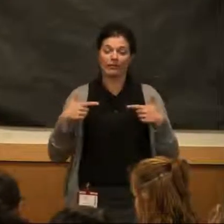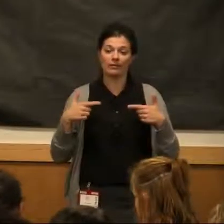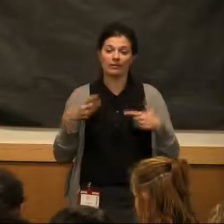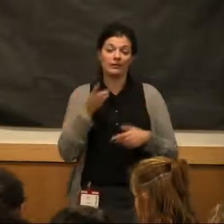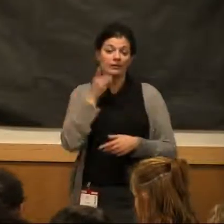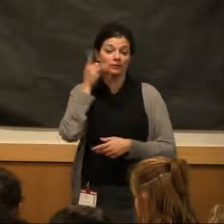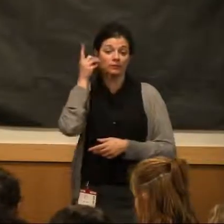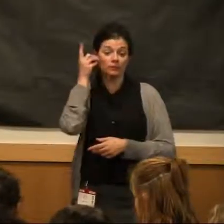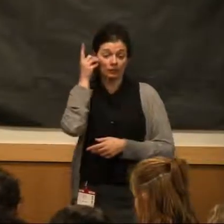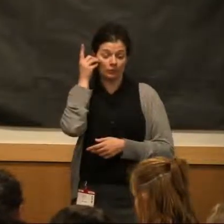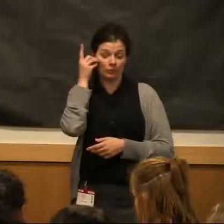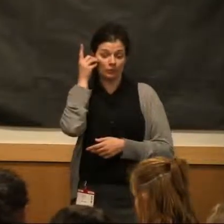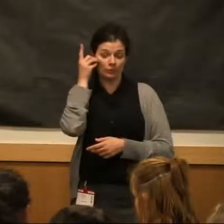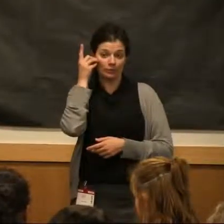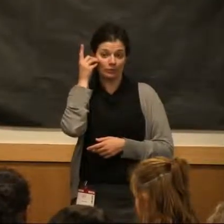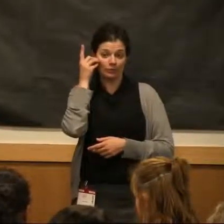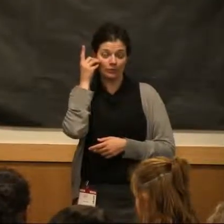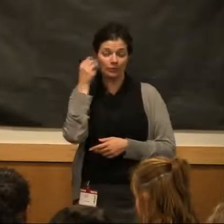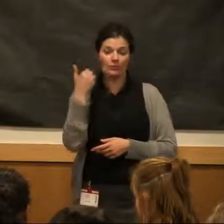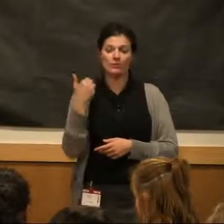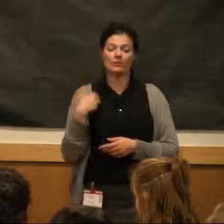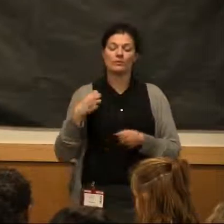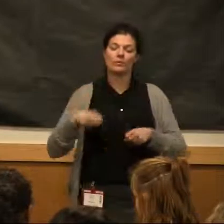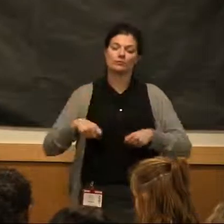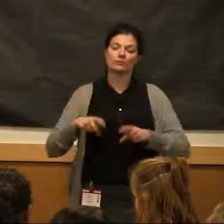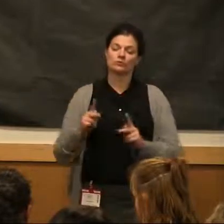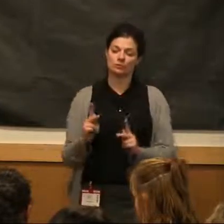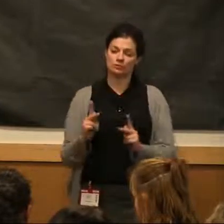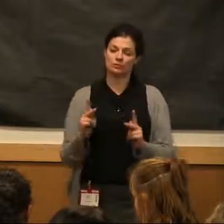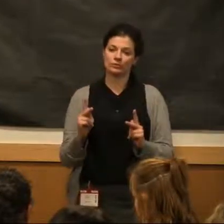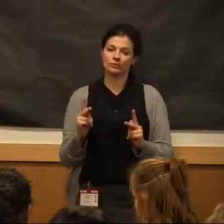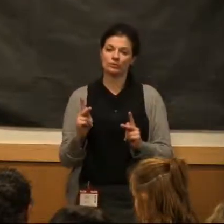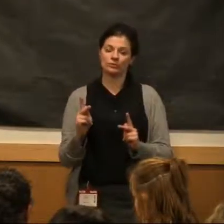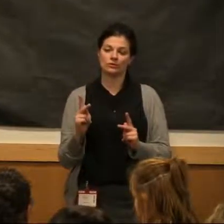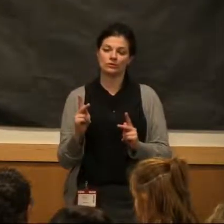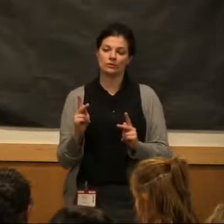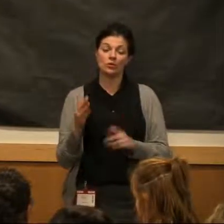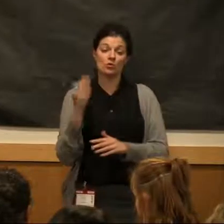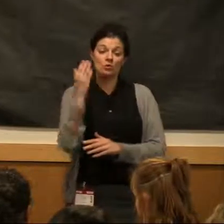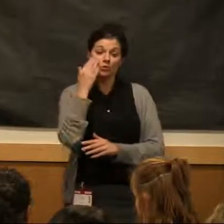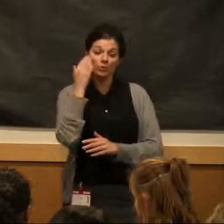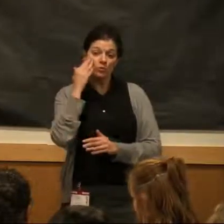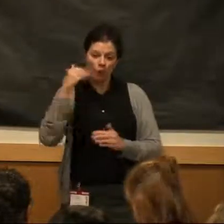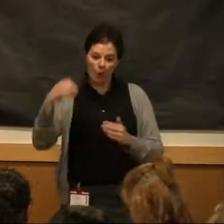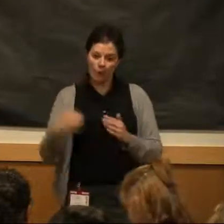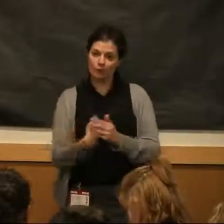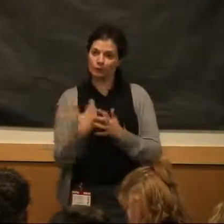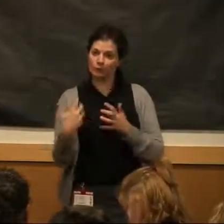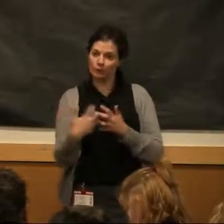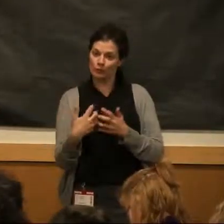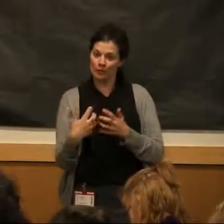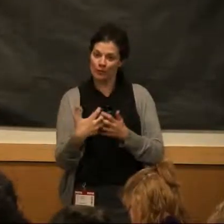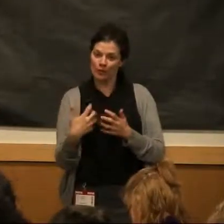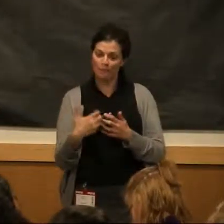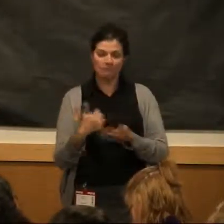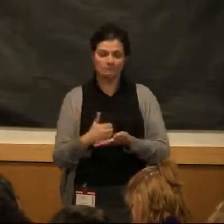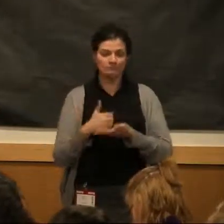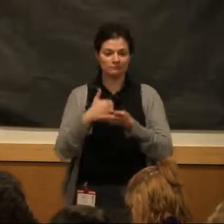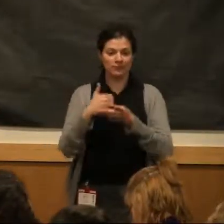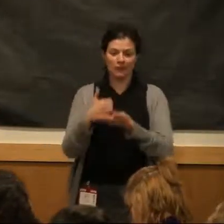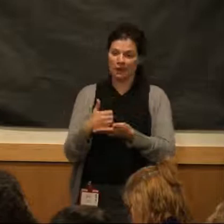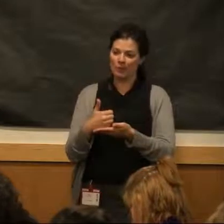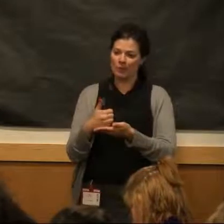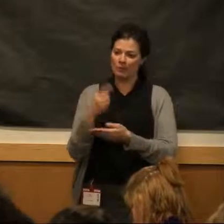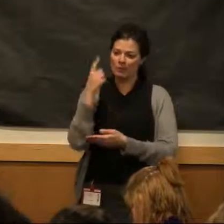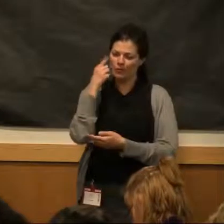residence halls, students have an opportunity to get to know a new roommate, which will help them think about the values